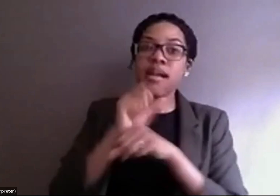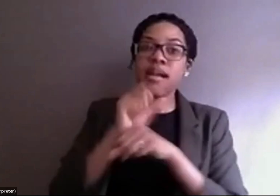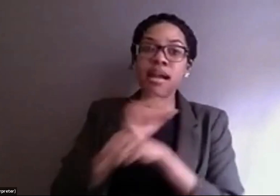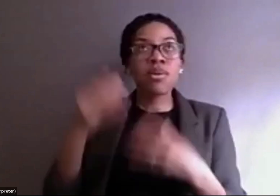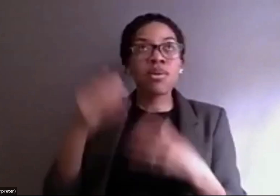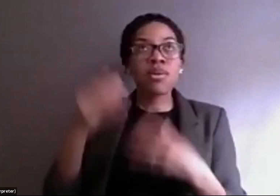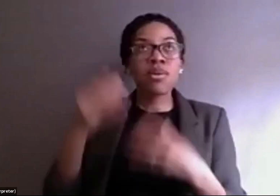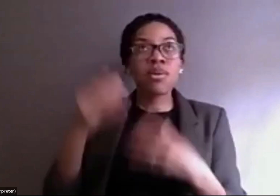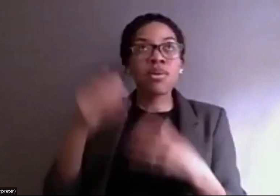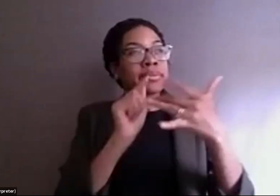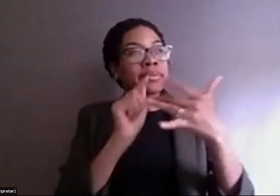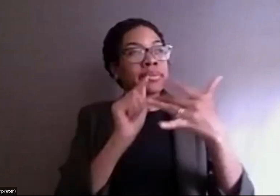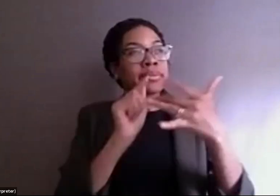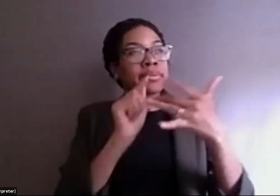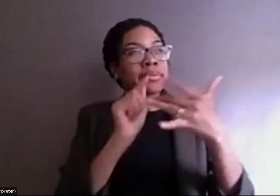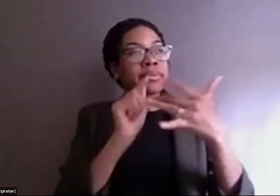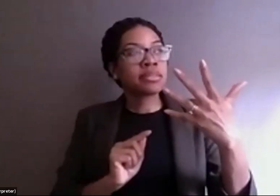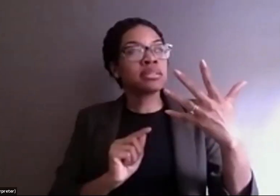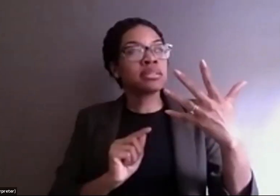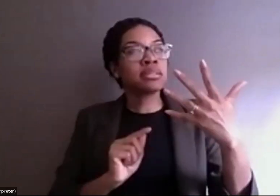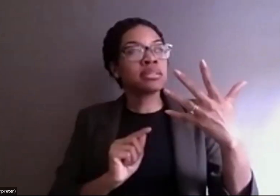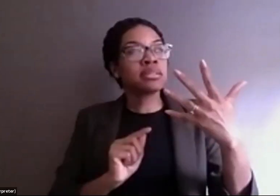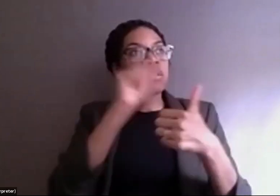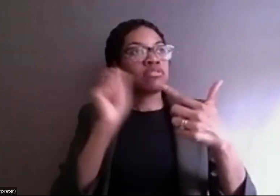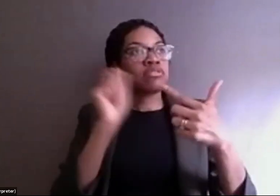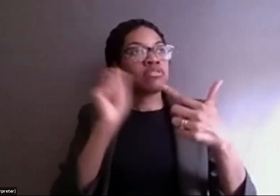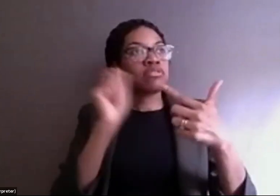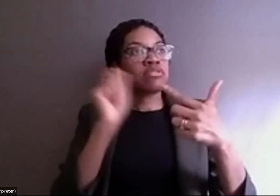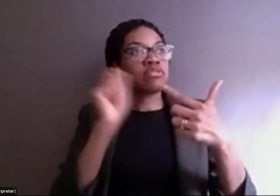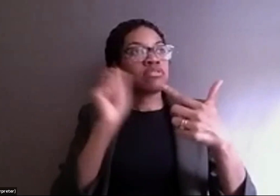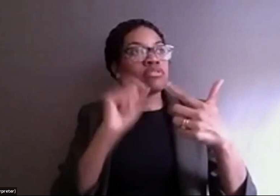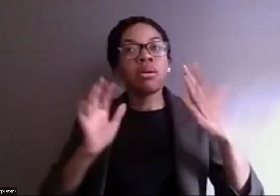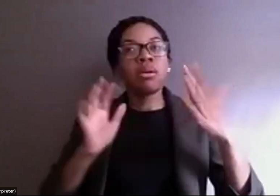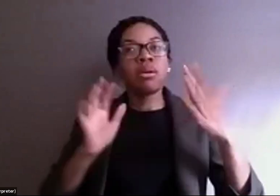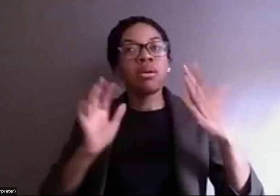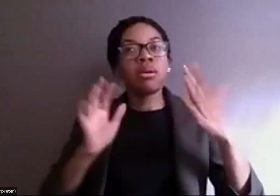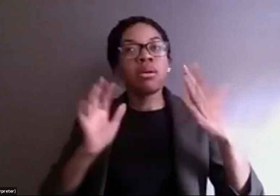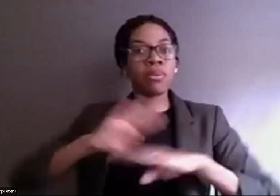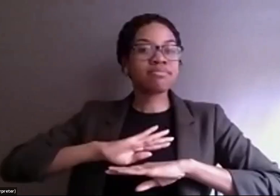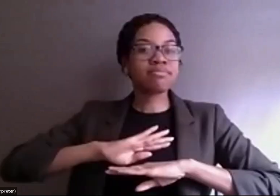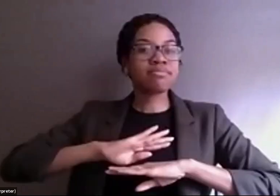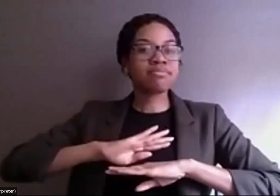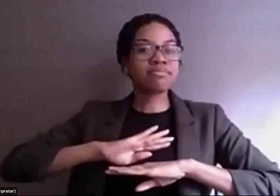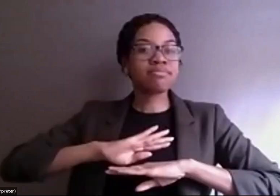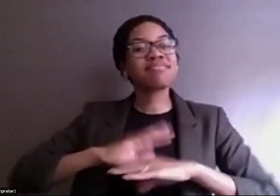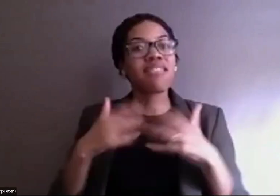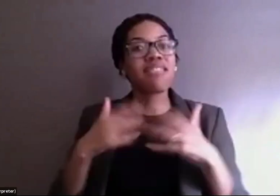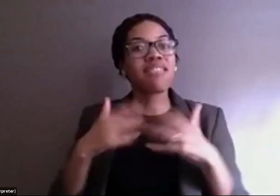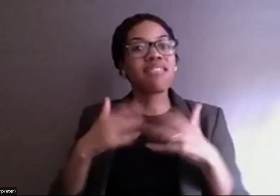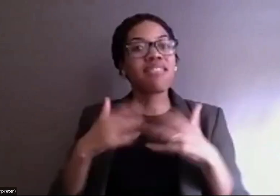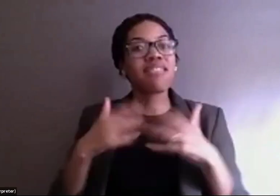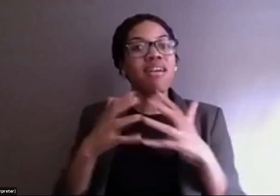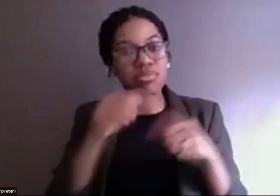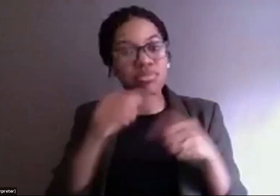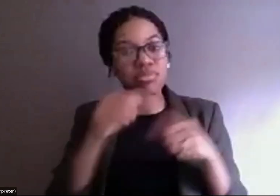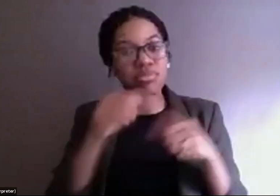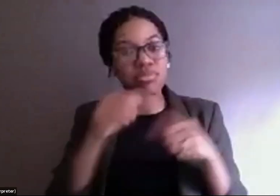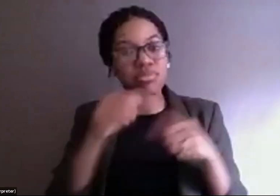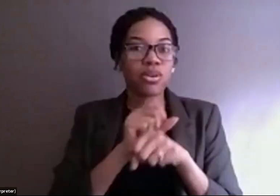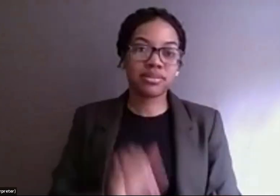accomplish, but we know we have much more to do. So I think one of the things, besides